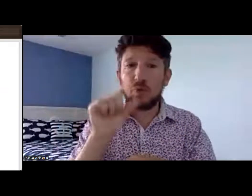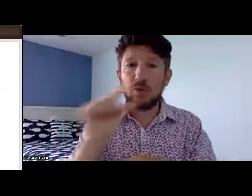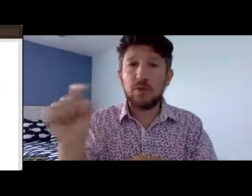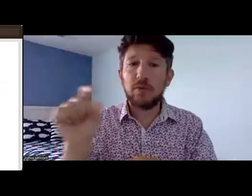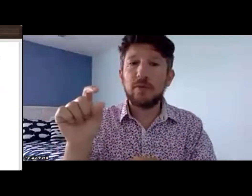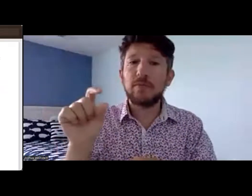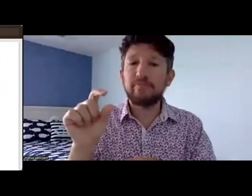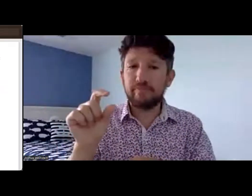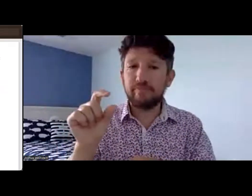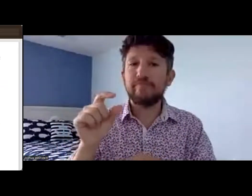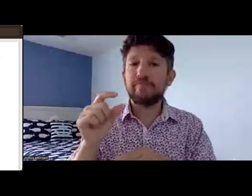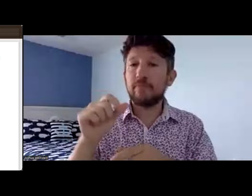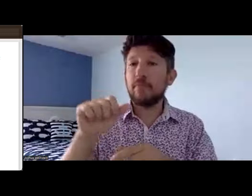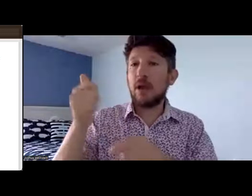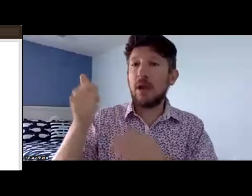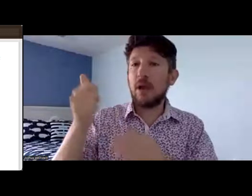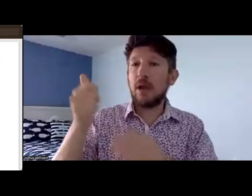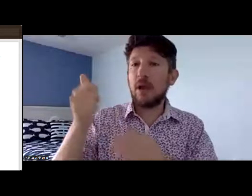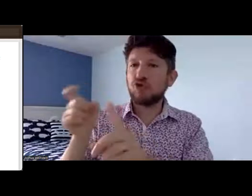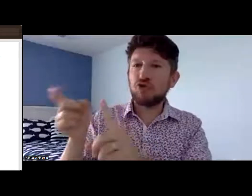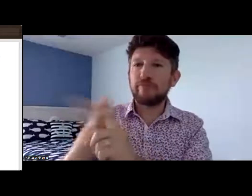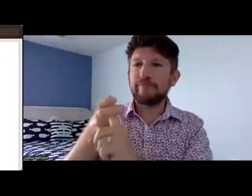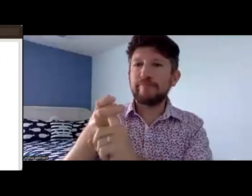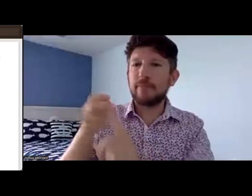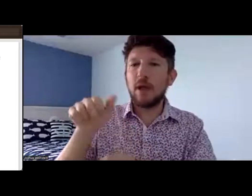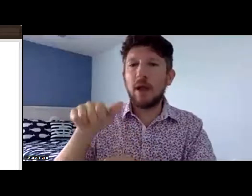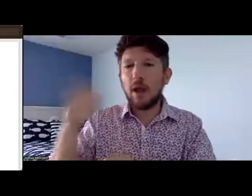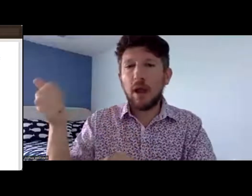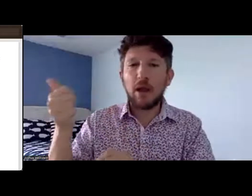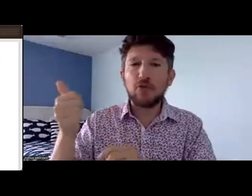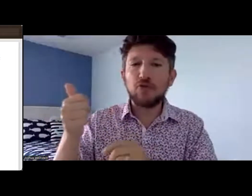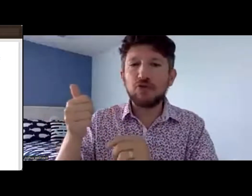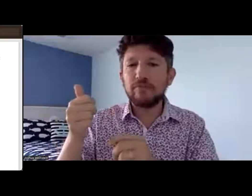the profession. And so you can see what I've highlighted here